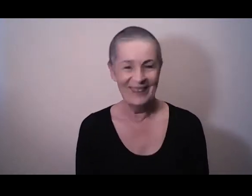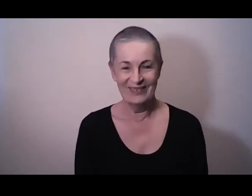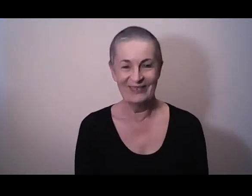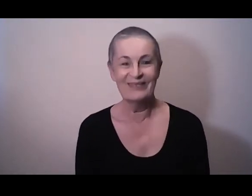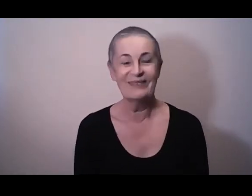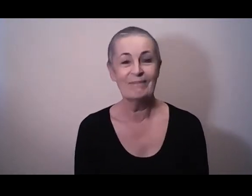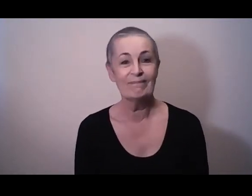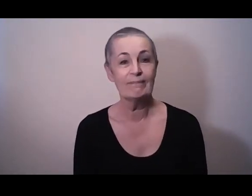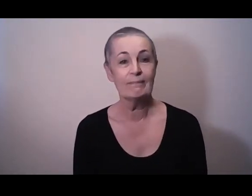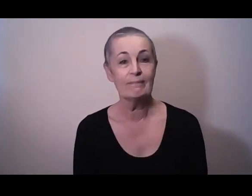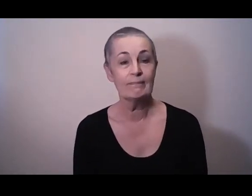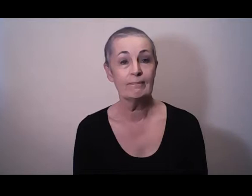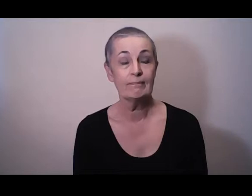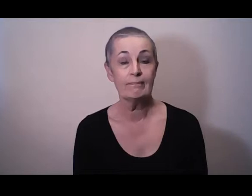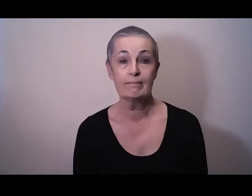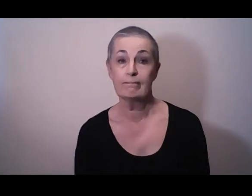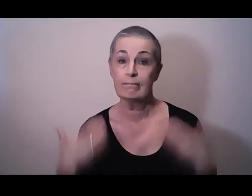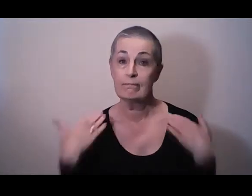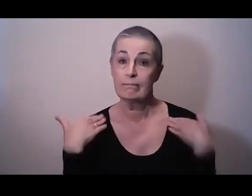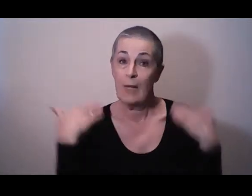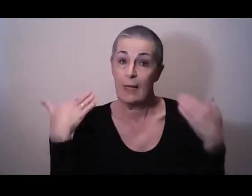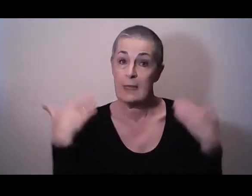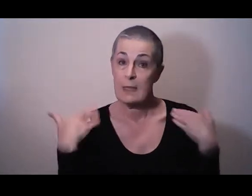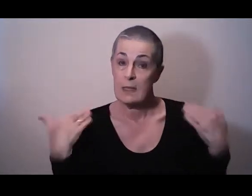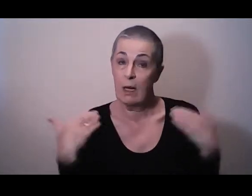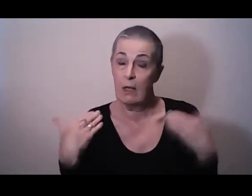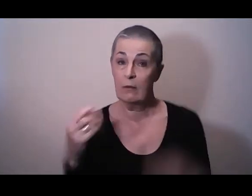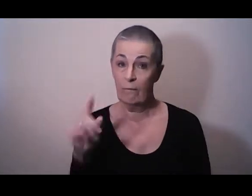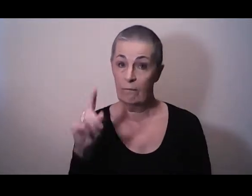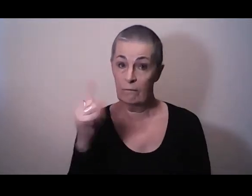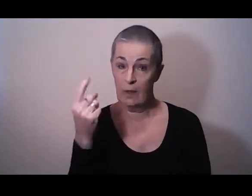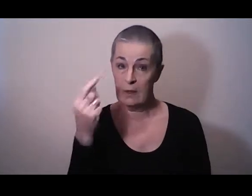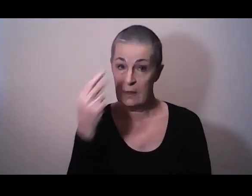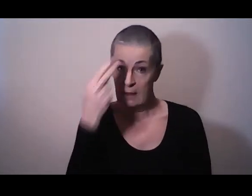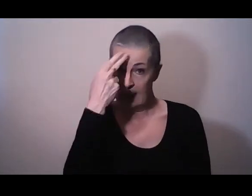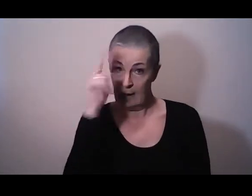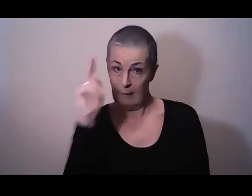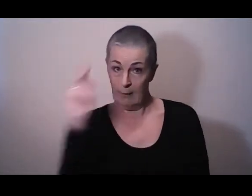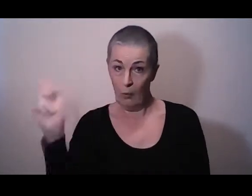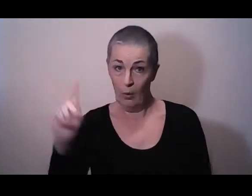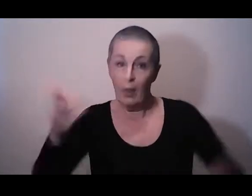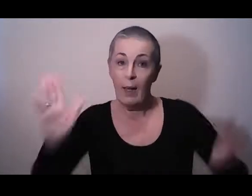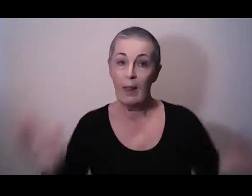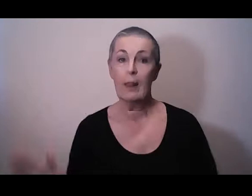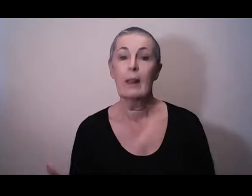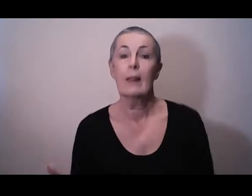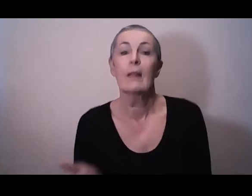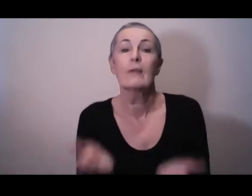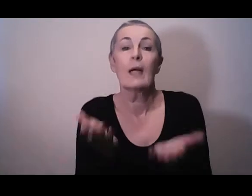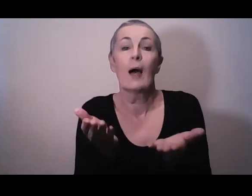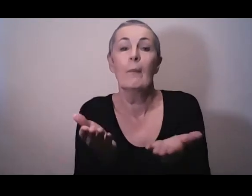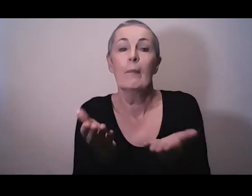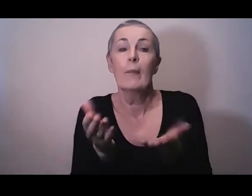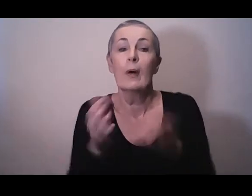So the exercise that we're going to do first is called lifting up the ball. And lifting up the